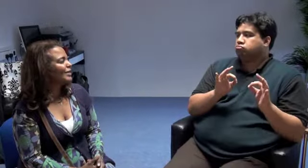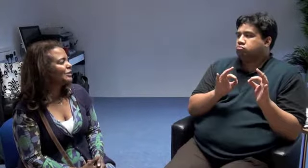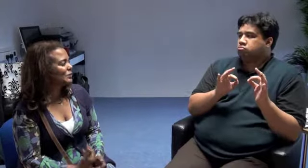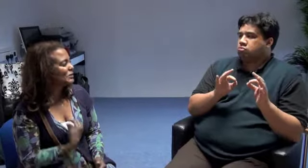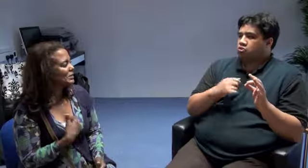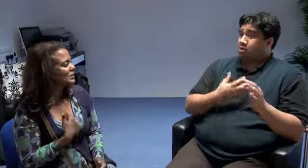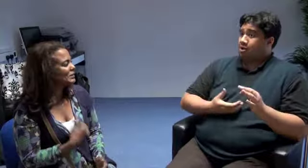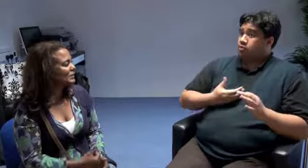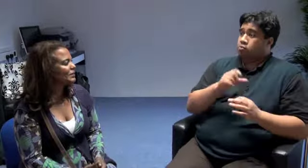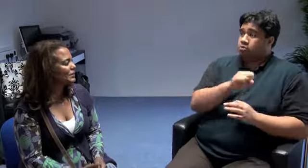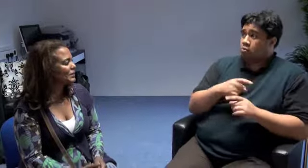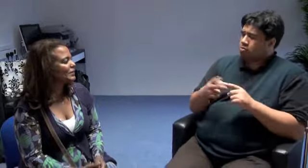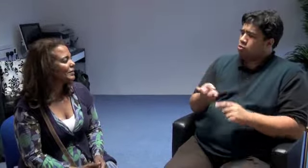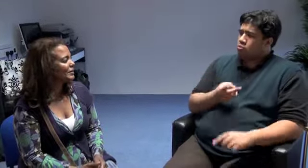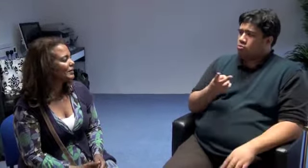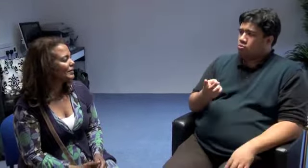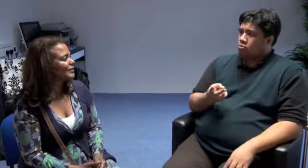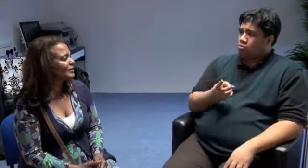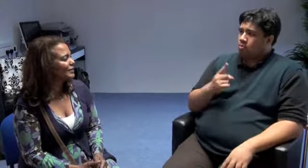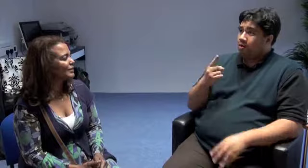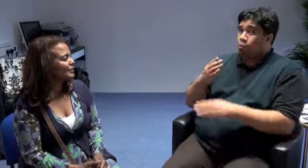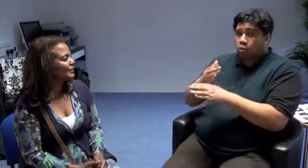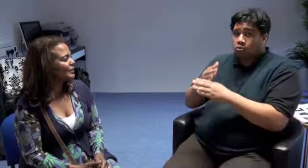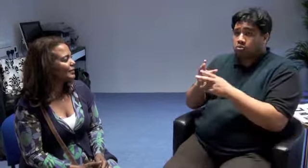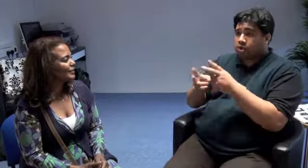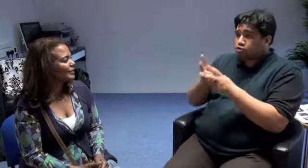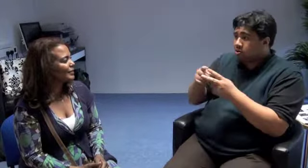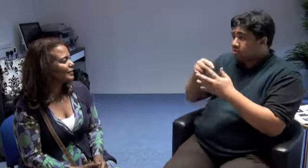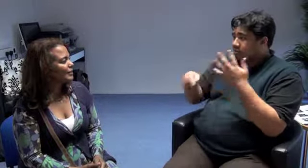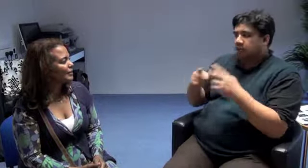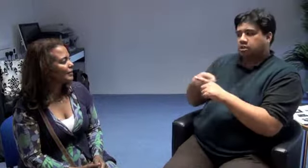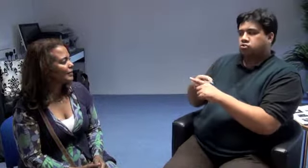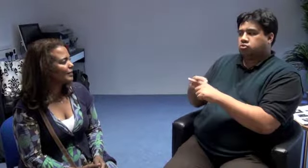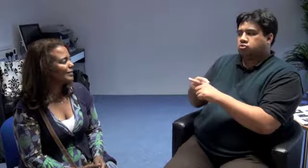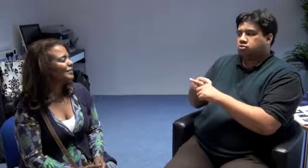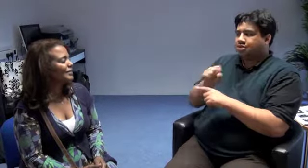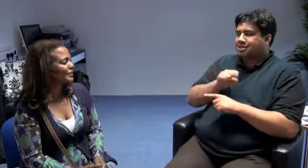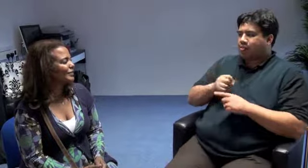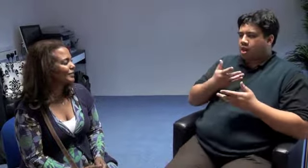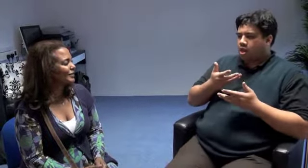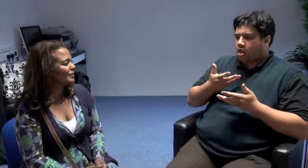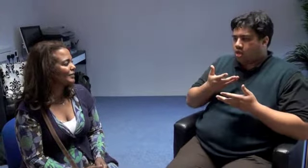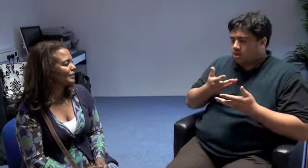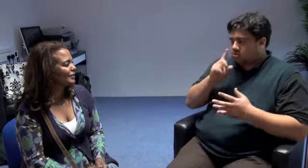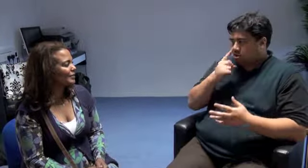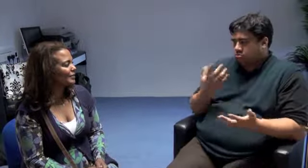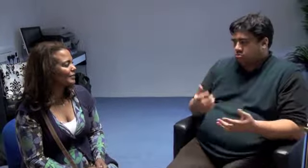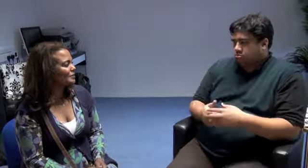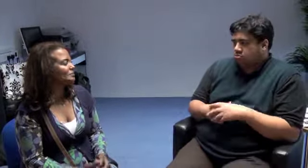but when I got older, I became more proficient in both and comfortably use both spoken languages. But when I'm interpreting, I prefer English as the spoken